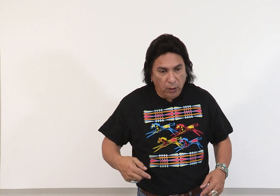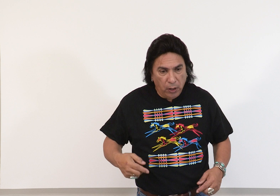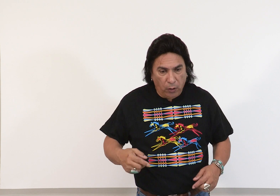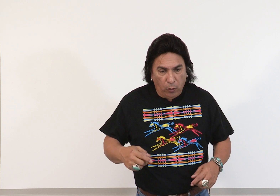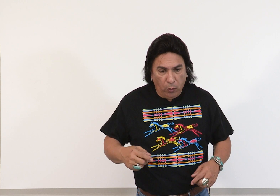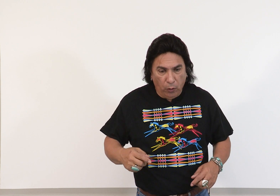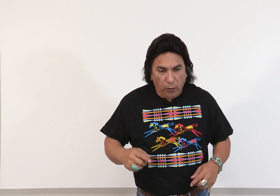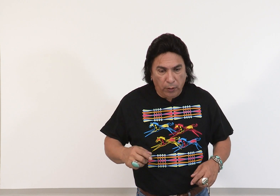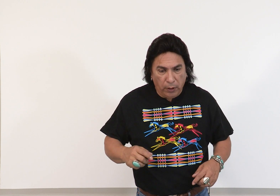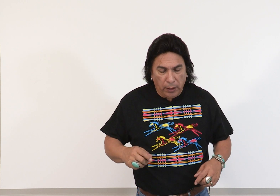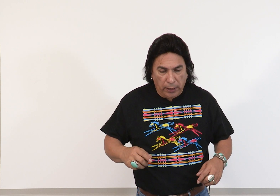or